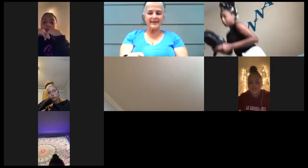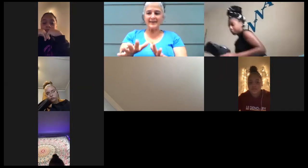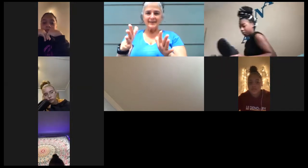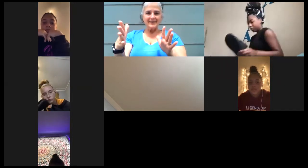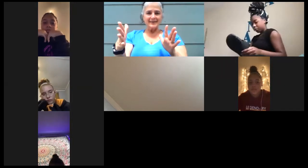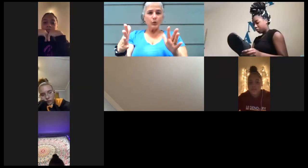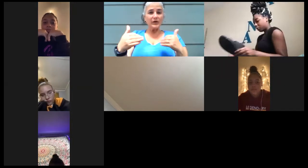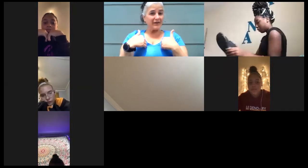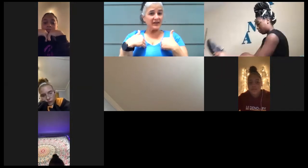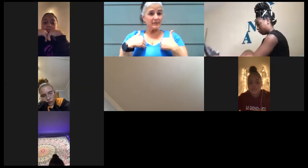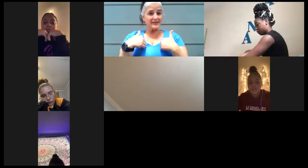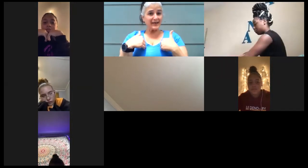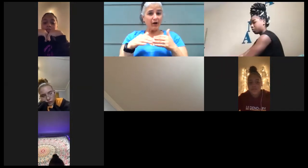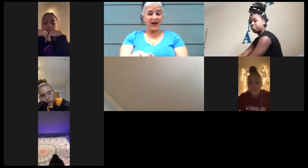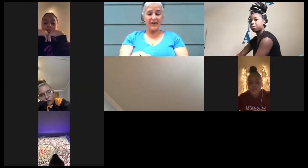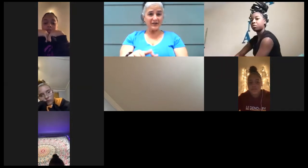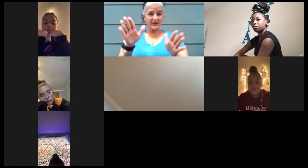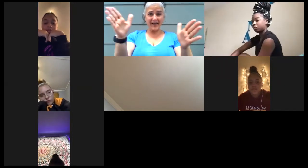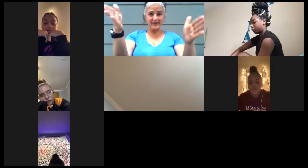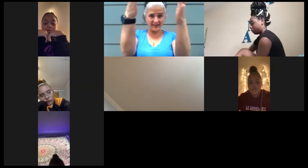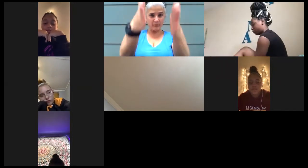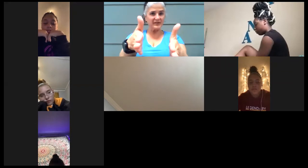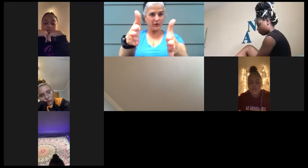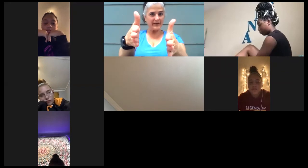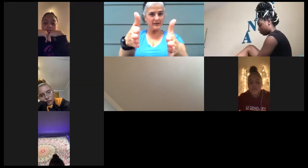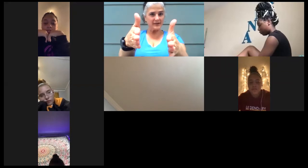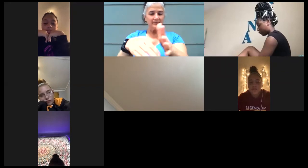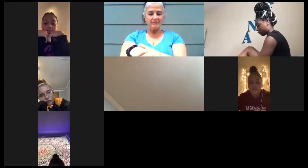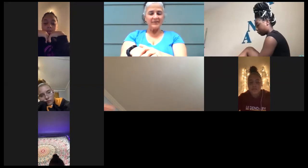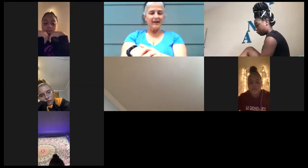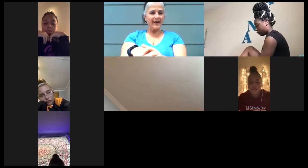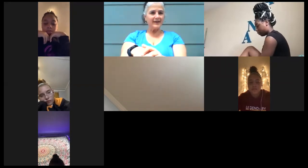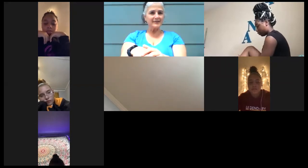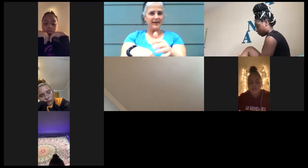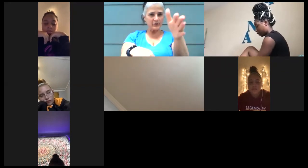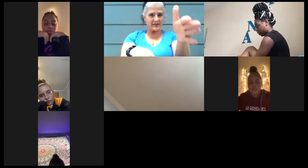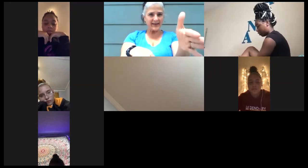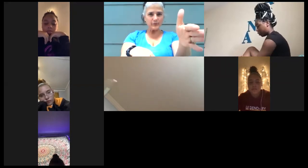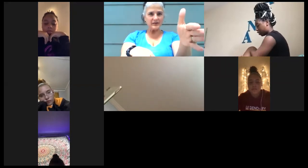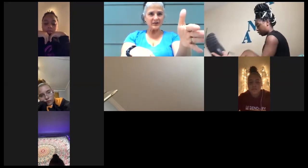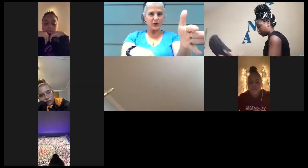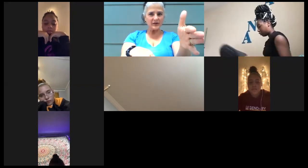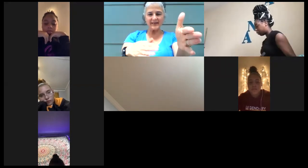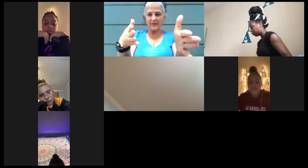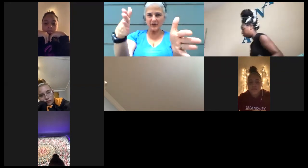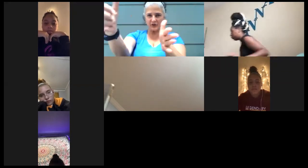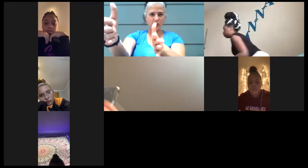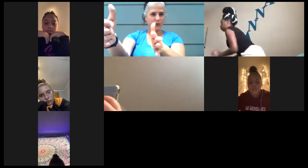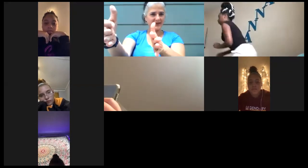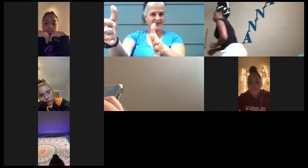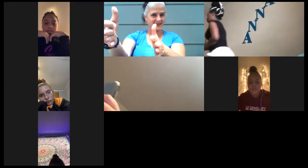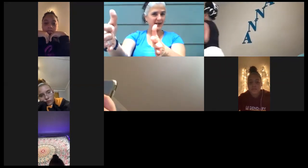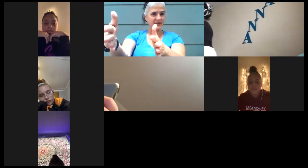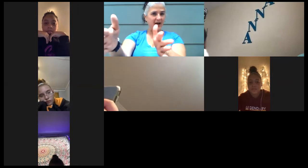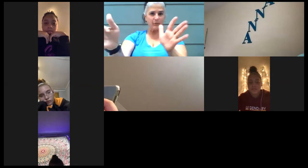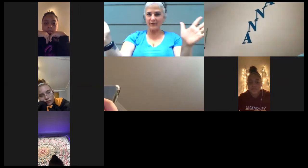had like, when I've done it myself, I've actually had like split screens and like looking at it really slowly and then just